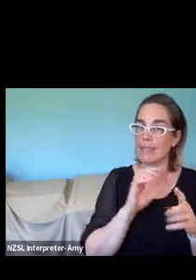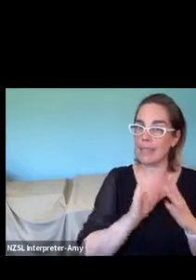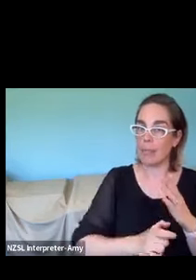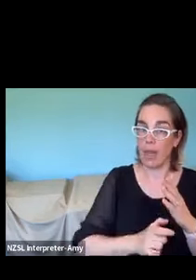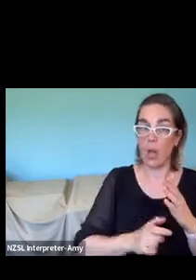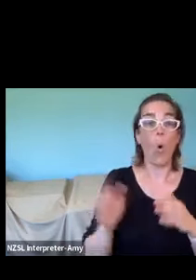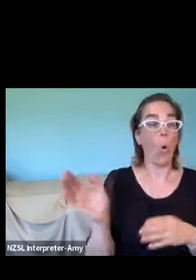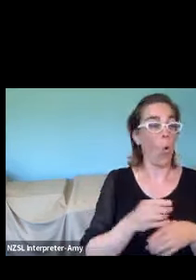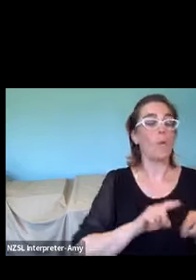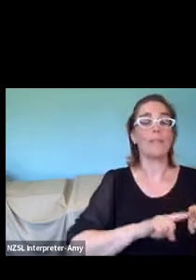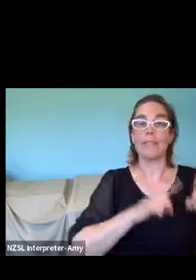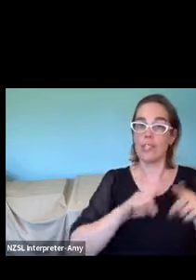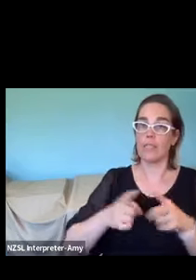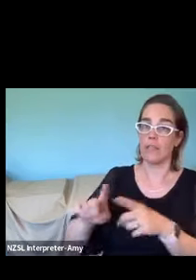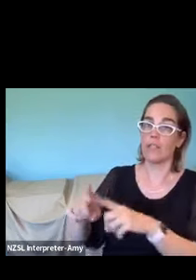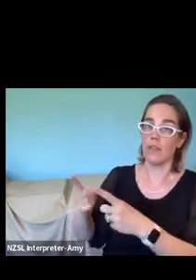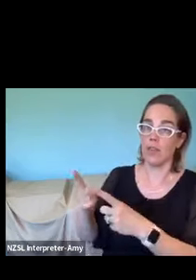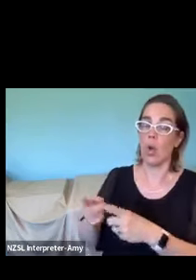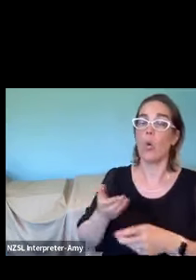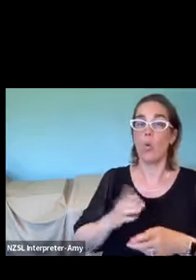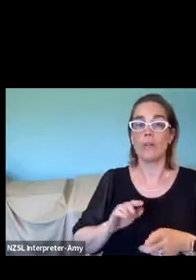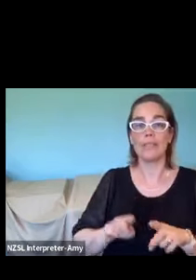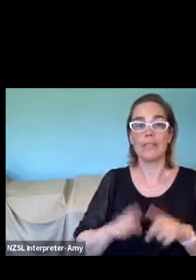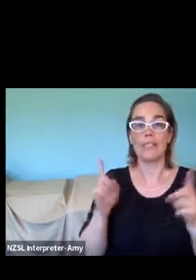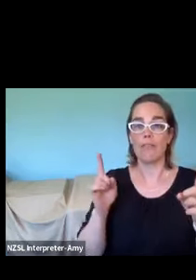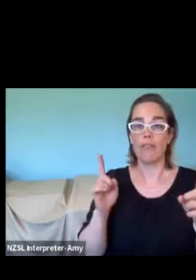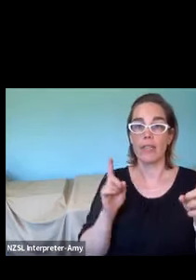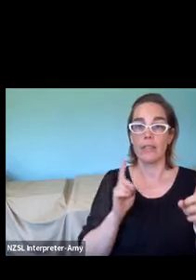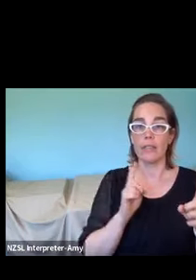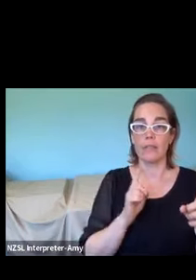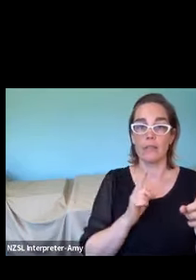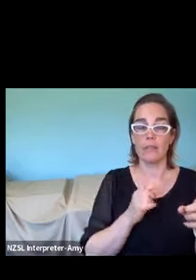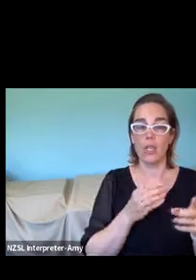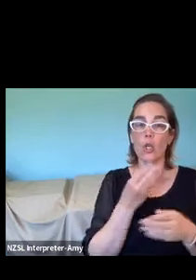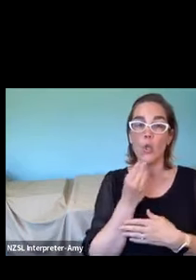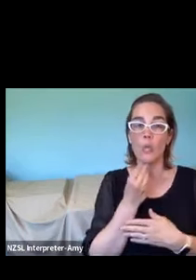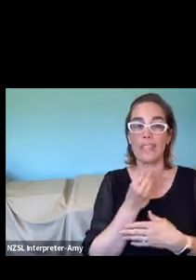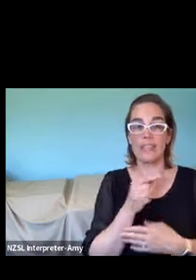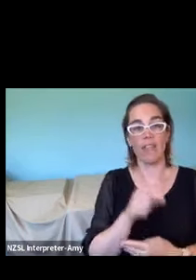get all different side views of the issues.